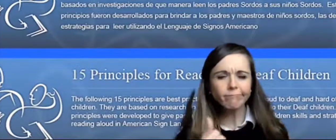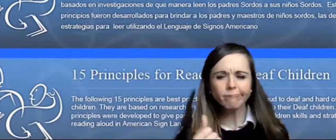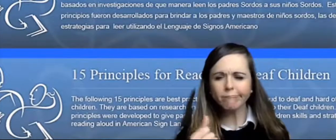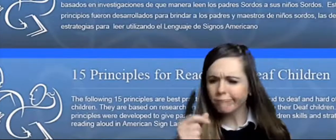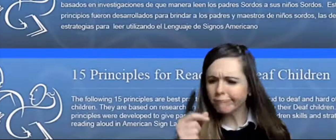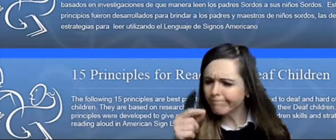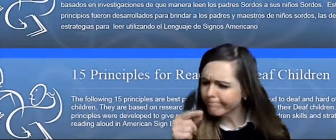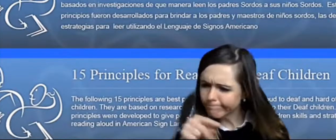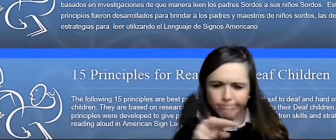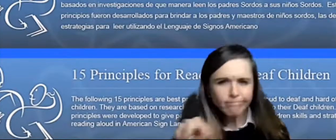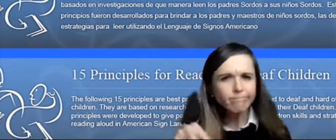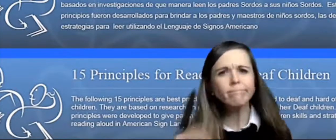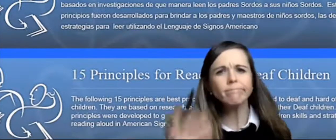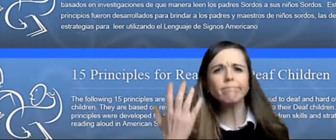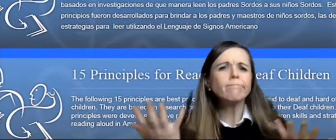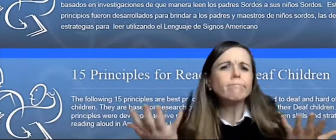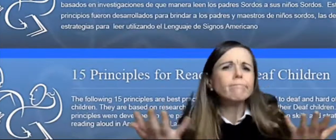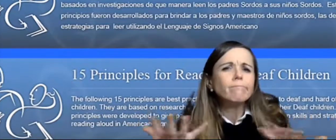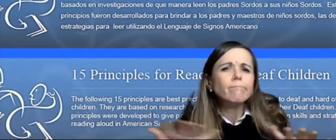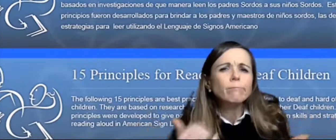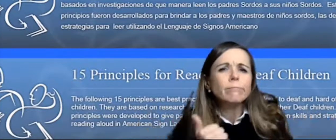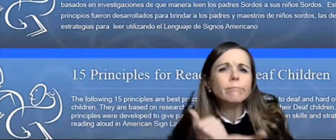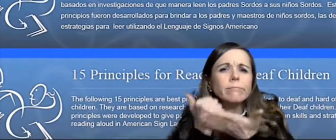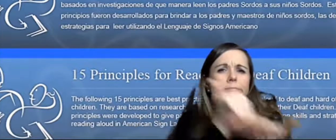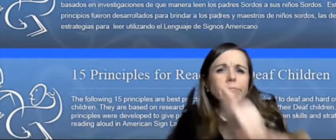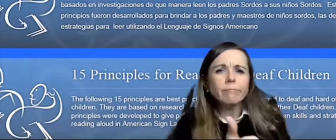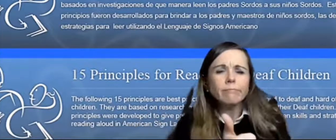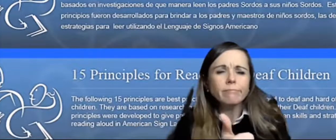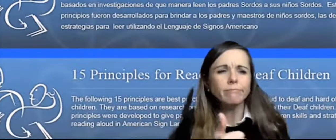had done a bunch of research and collected data